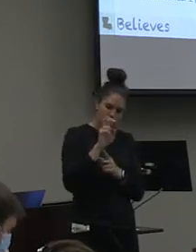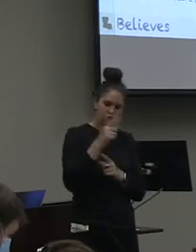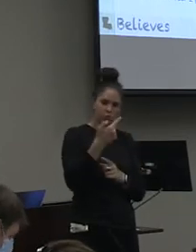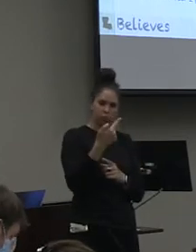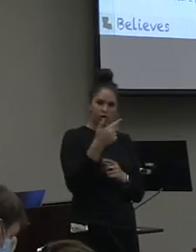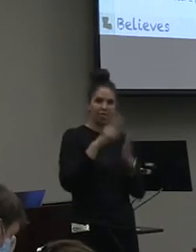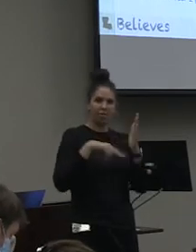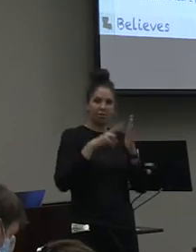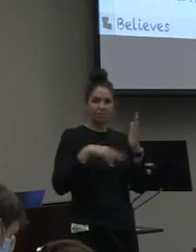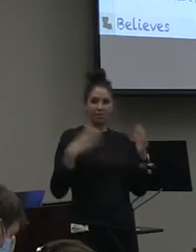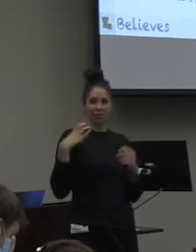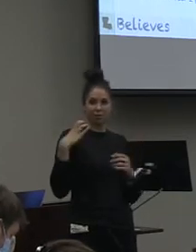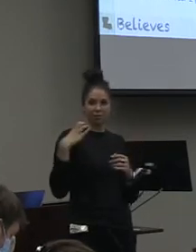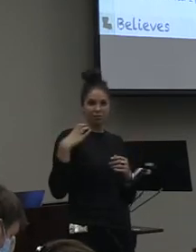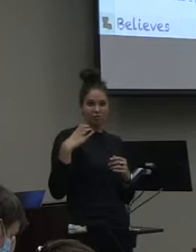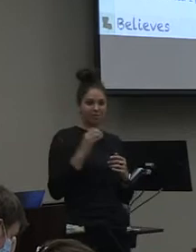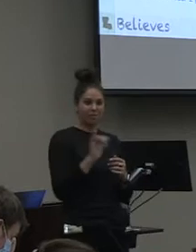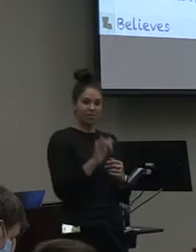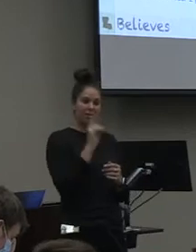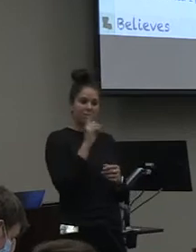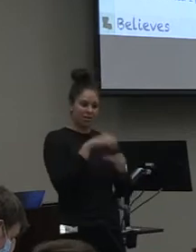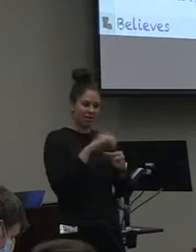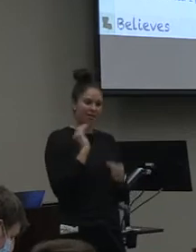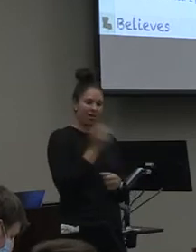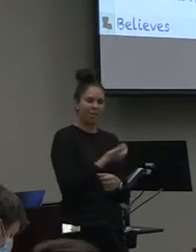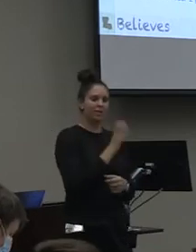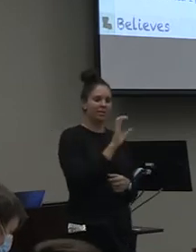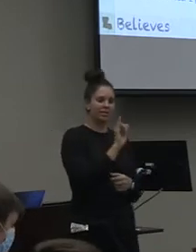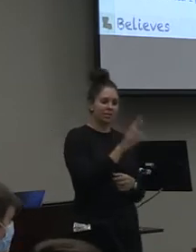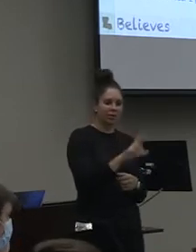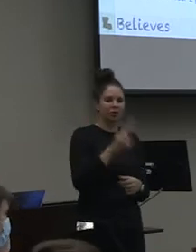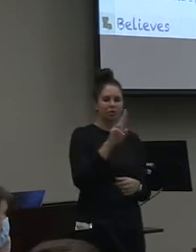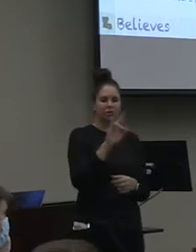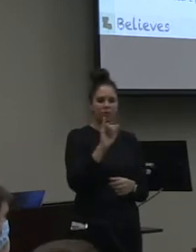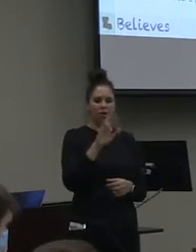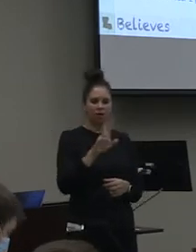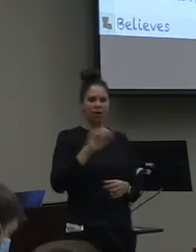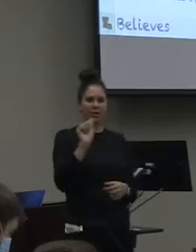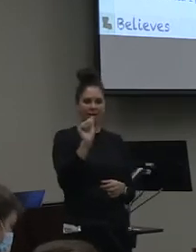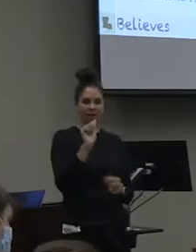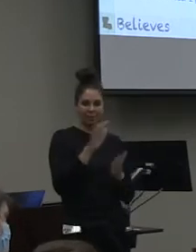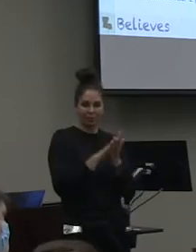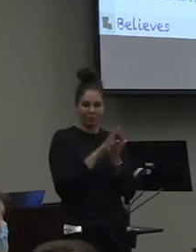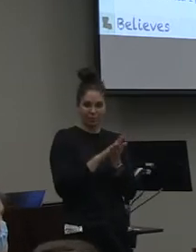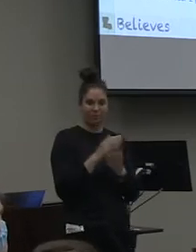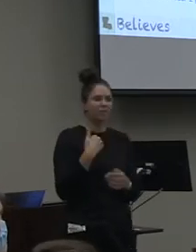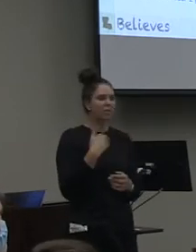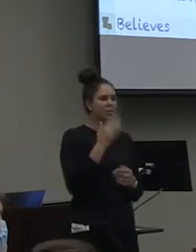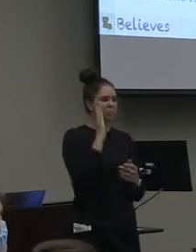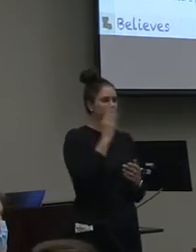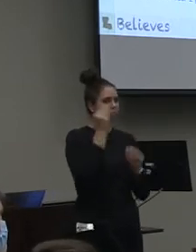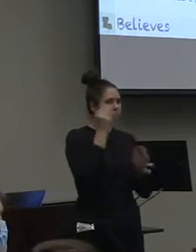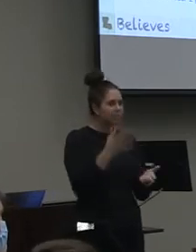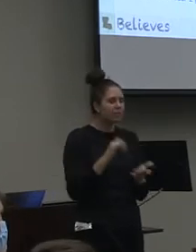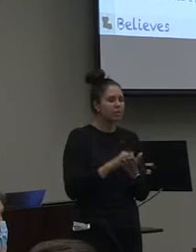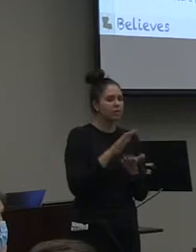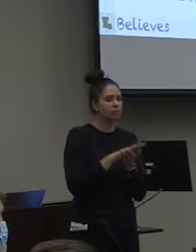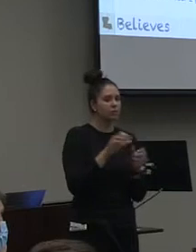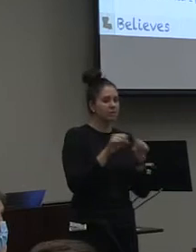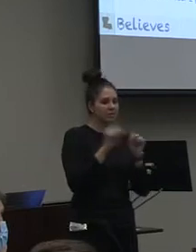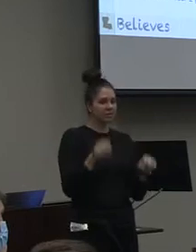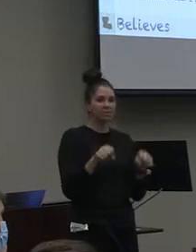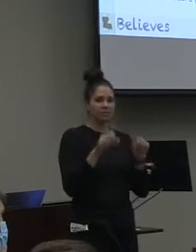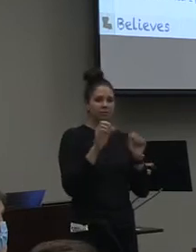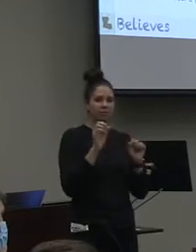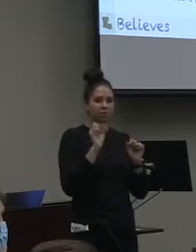literacy coaches that are in our CIR, UIRA schools. I will note that the school system was able